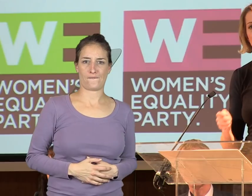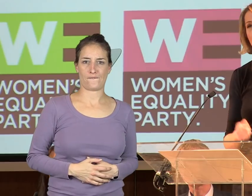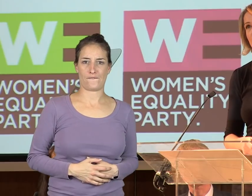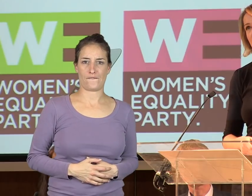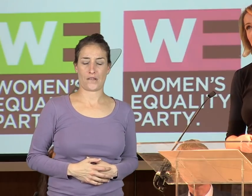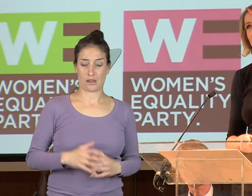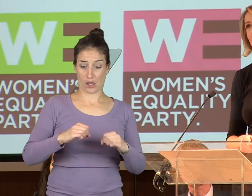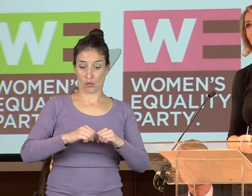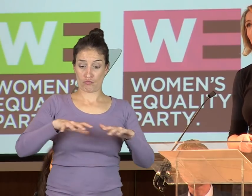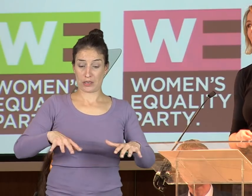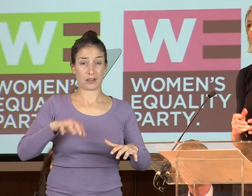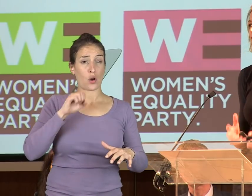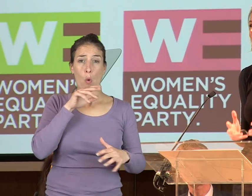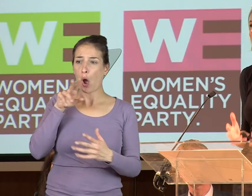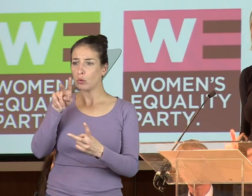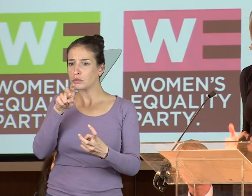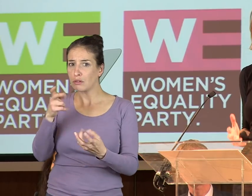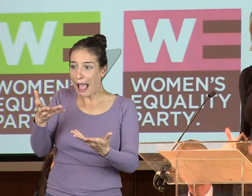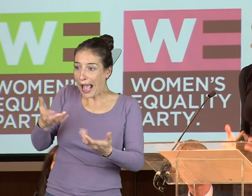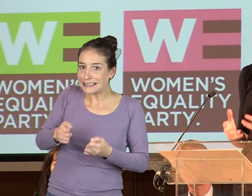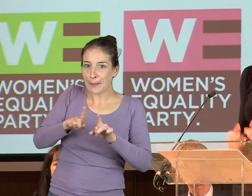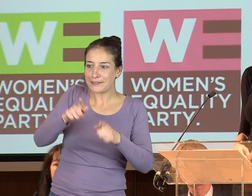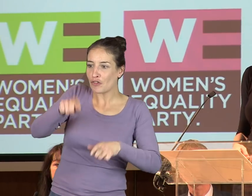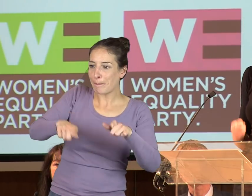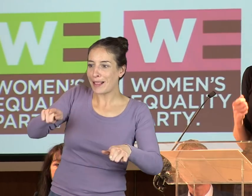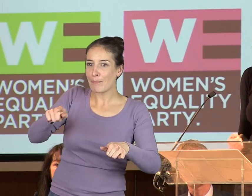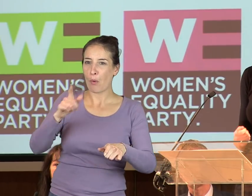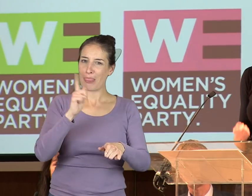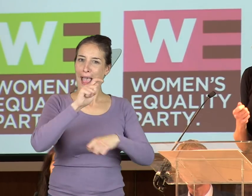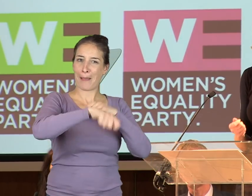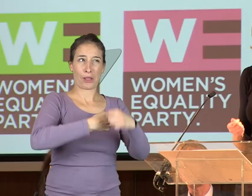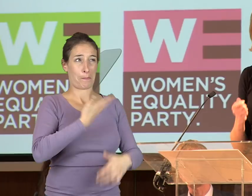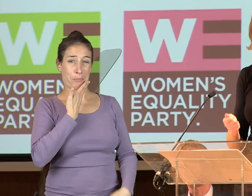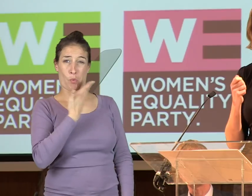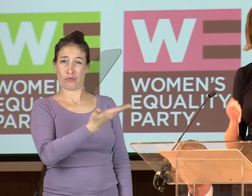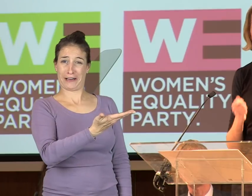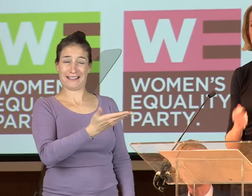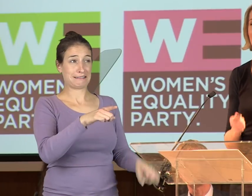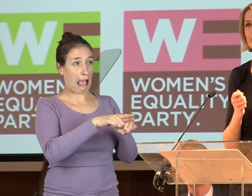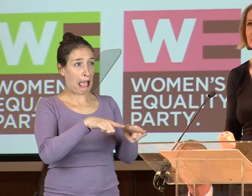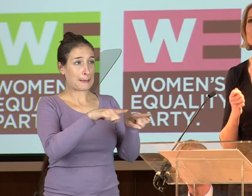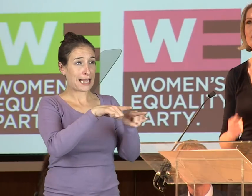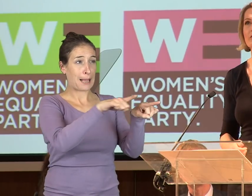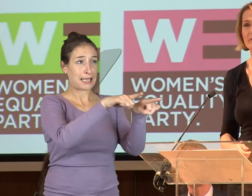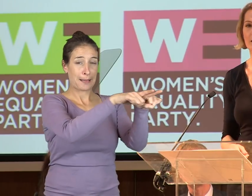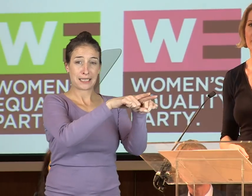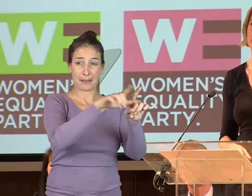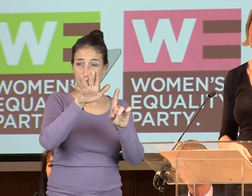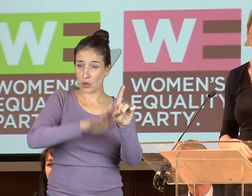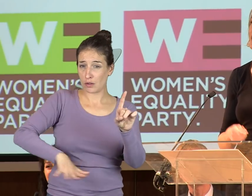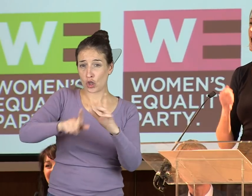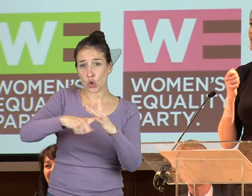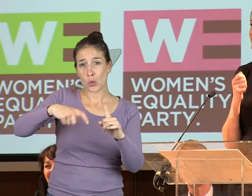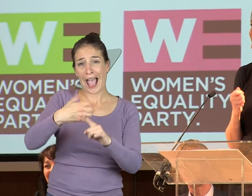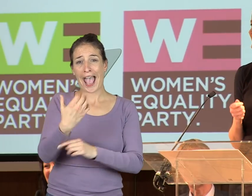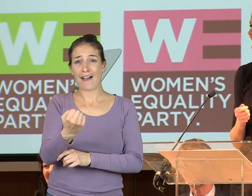creates mediocrity. We have 30 million women in the country. I'm sure we can find 325 brilliant ones to become